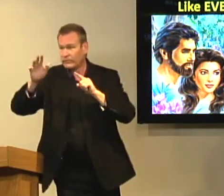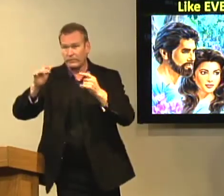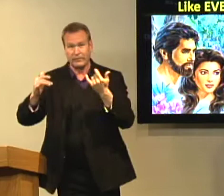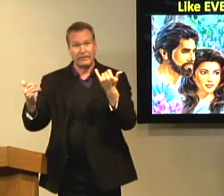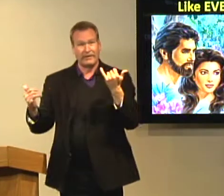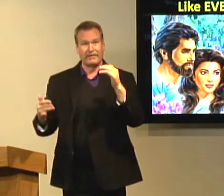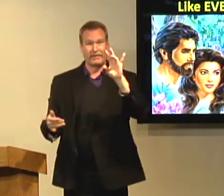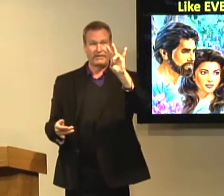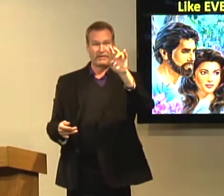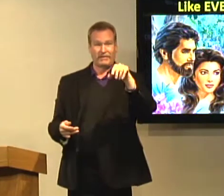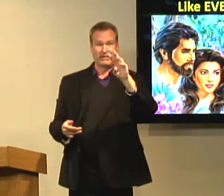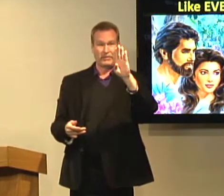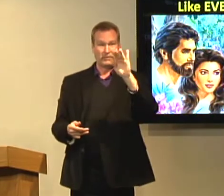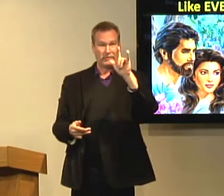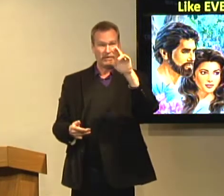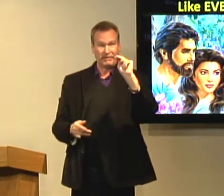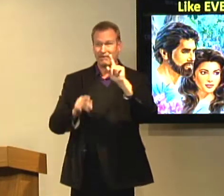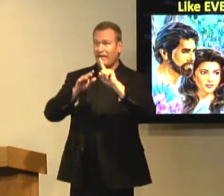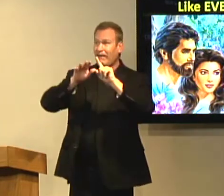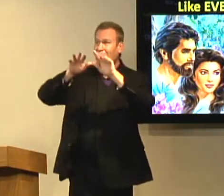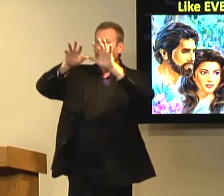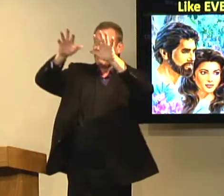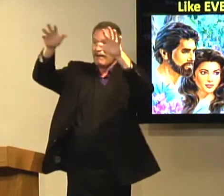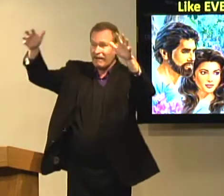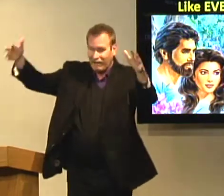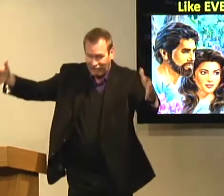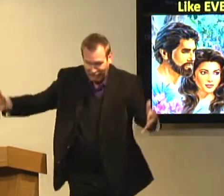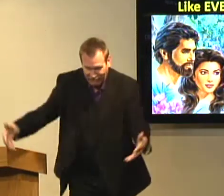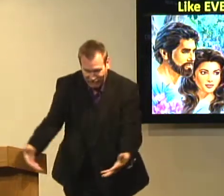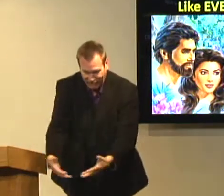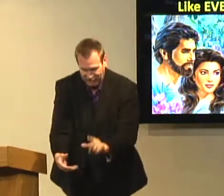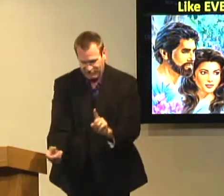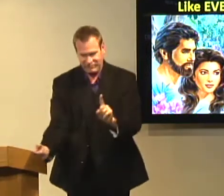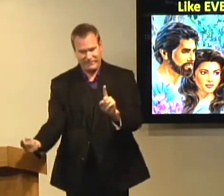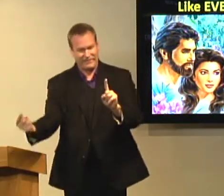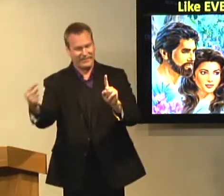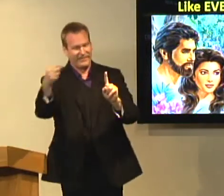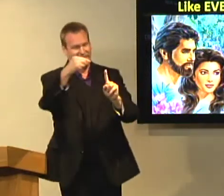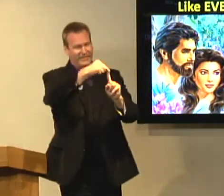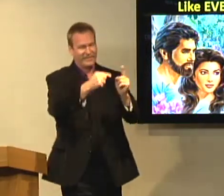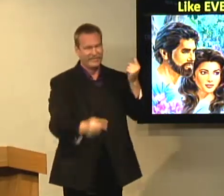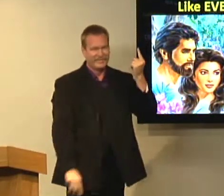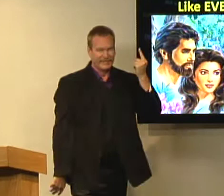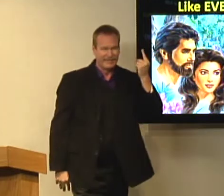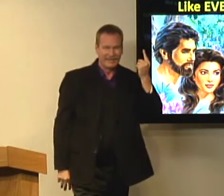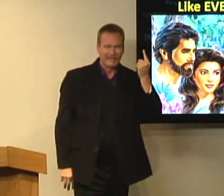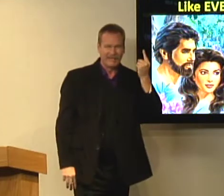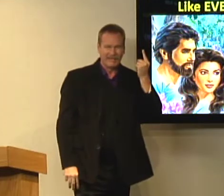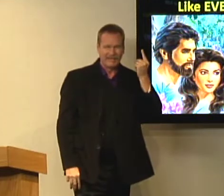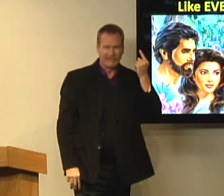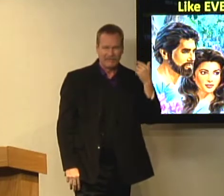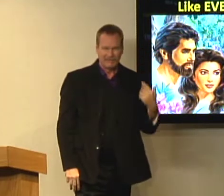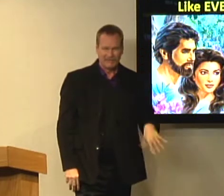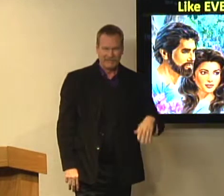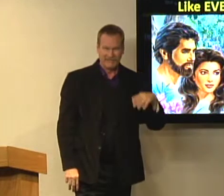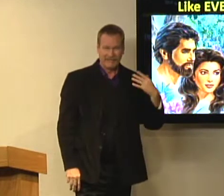We are all her descendants. All 7.6 billion people are descendants of Eve,